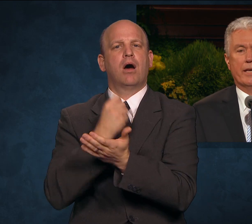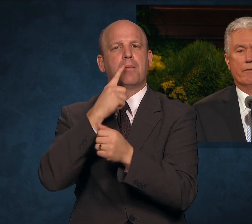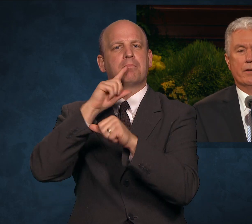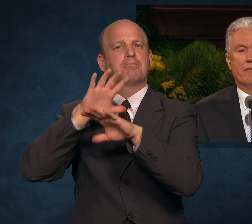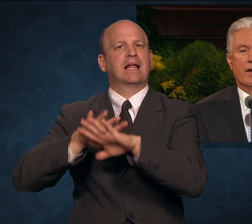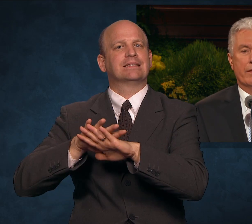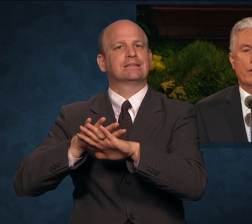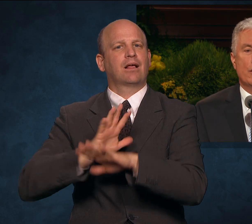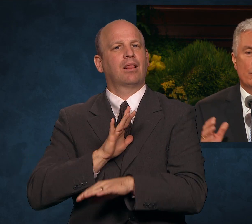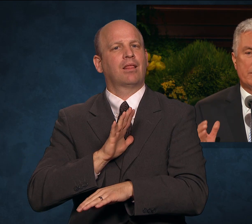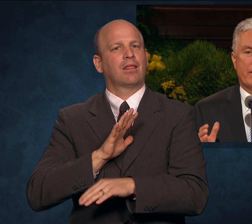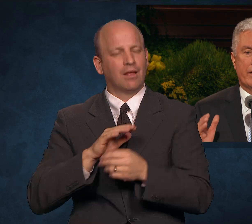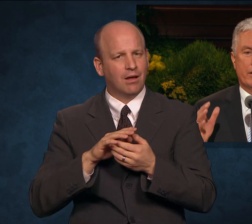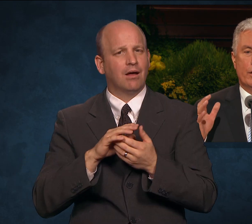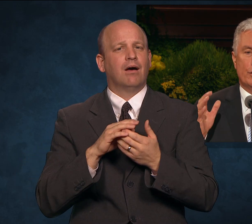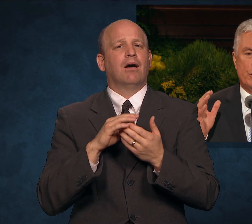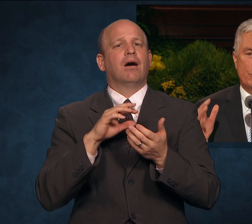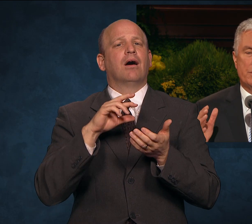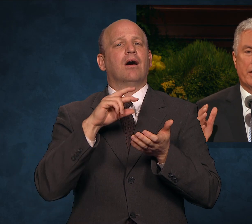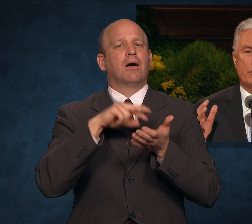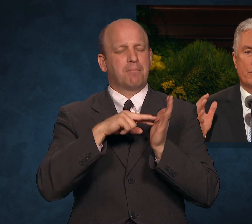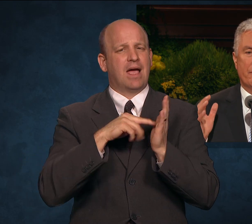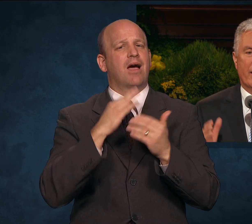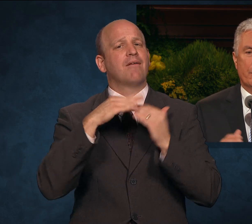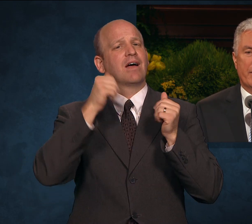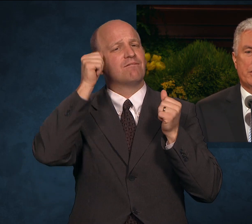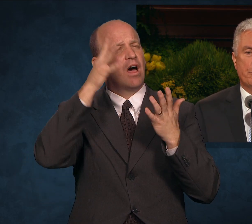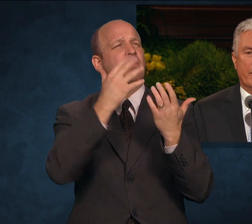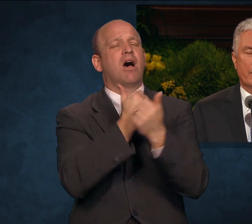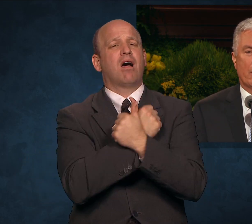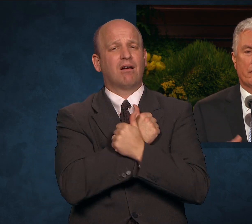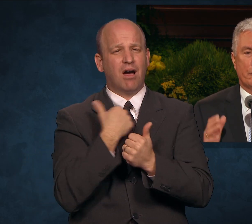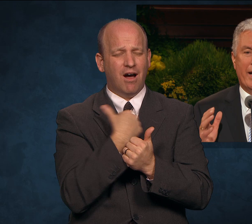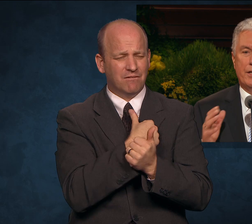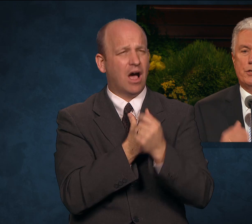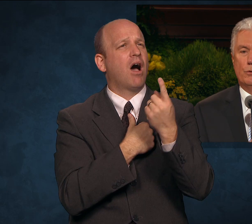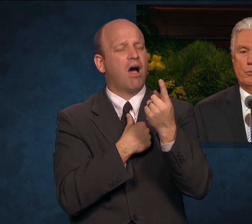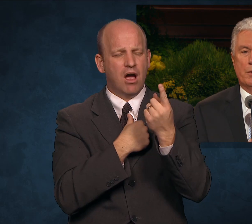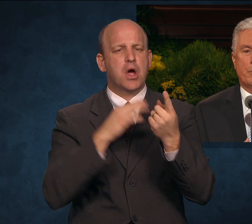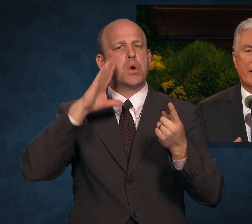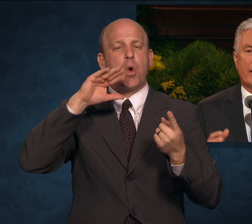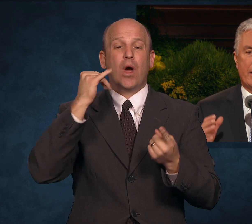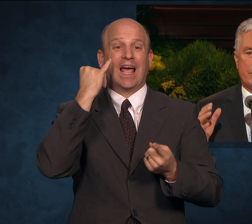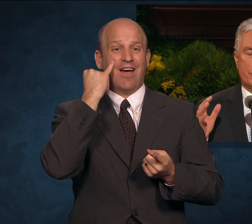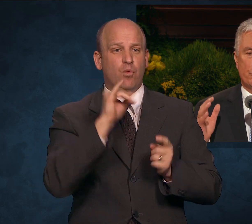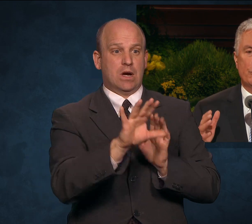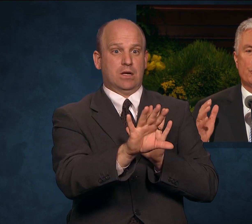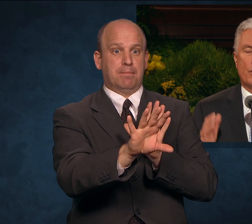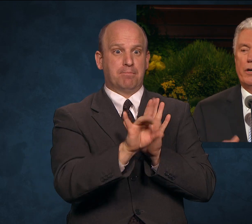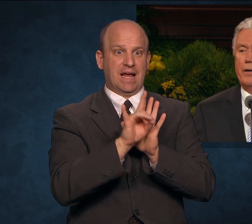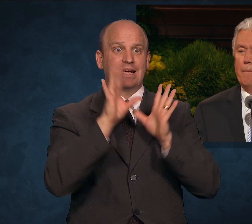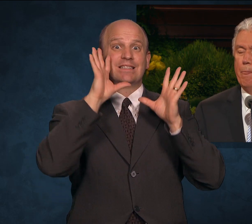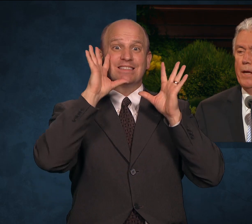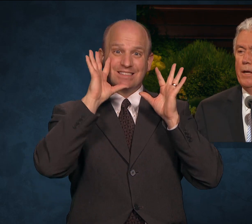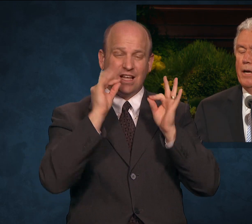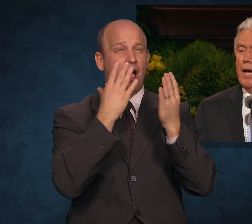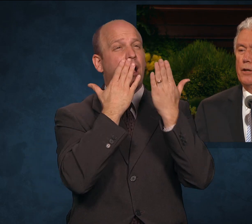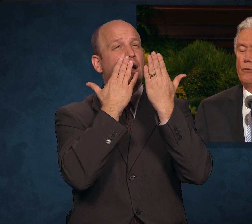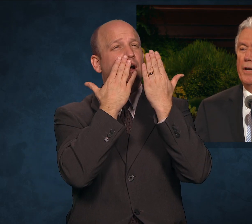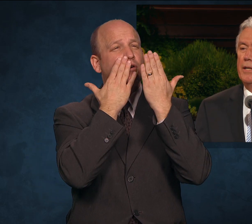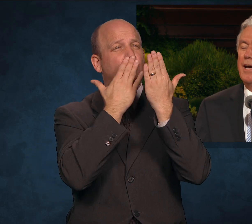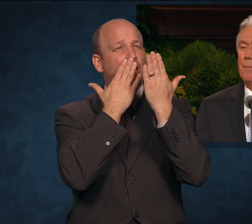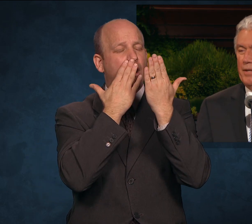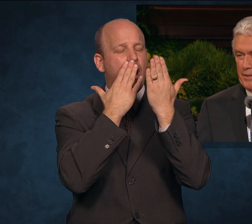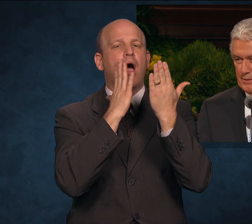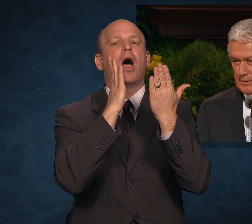our loving heavenly father knows that choosing to develop a spirit of gratitude will bring us true joy